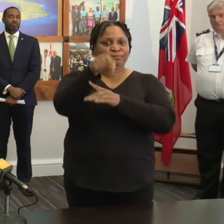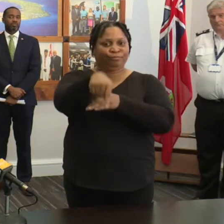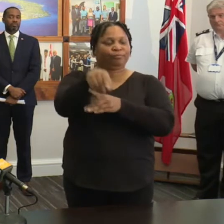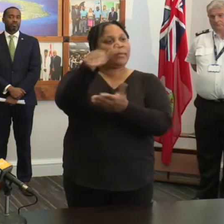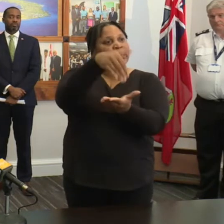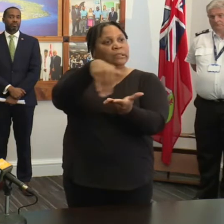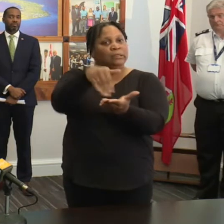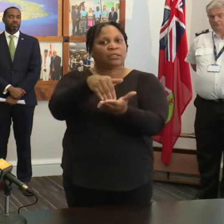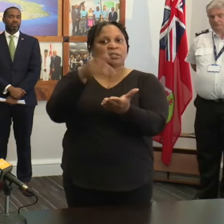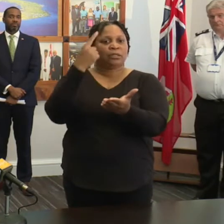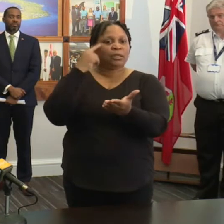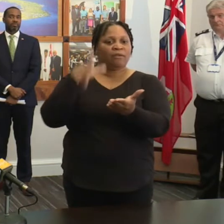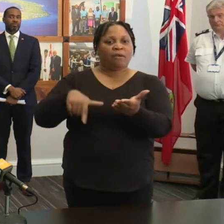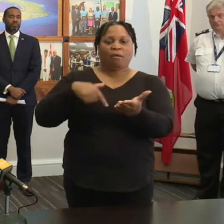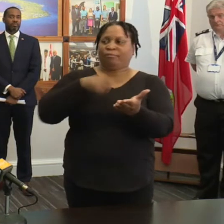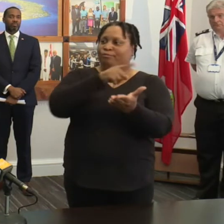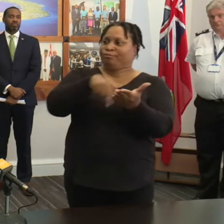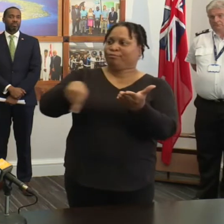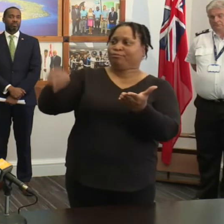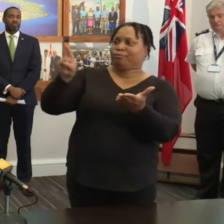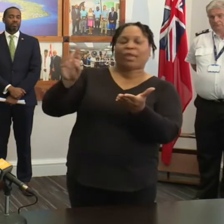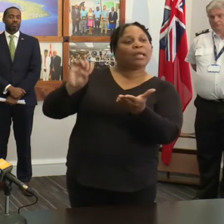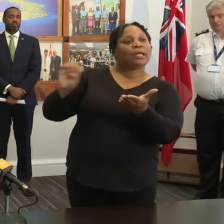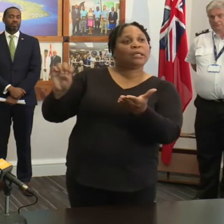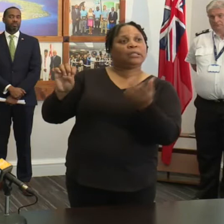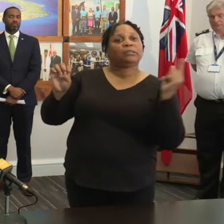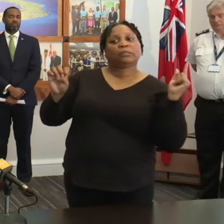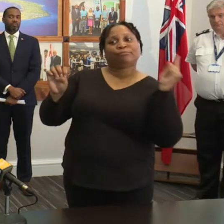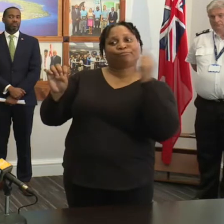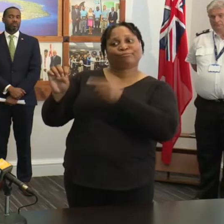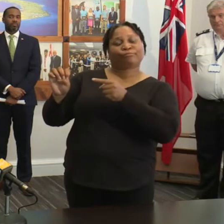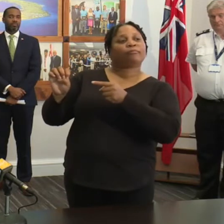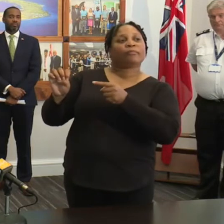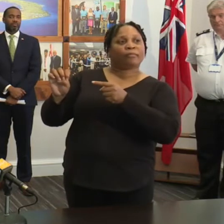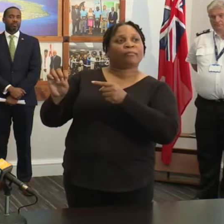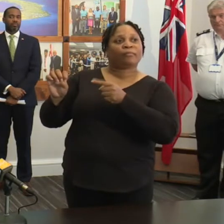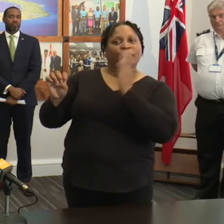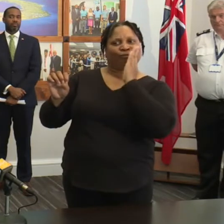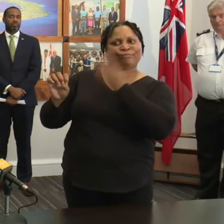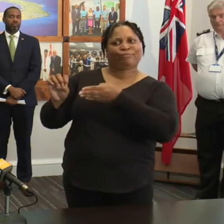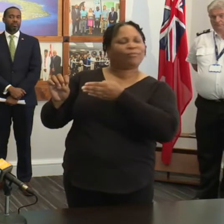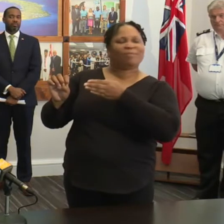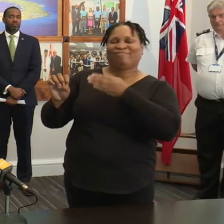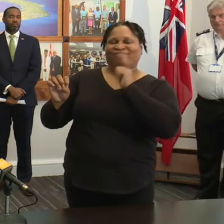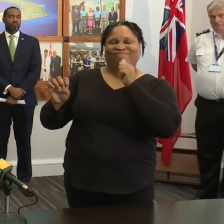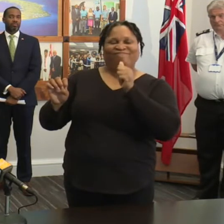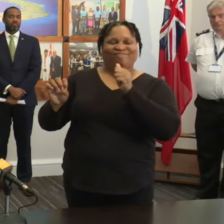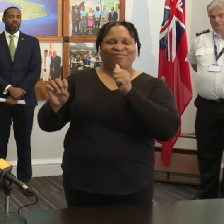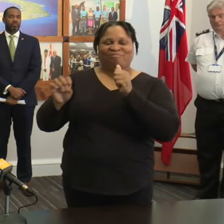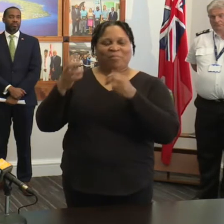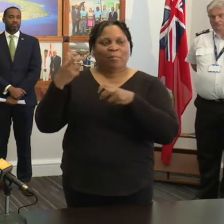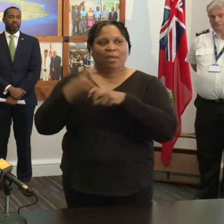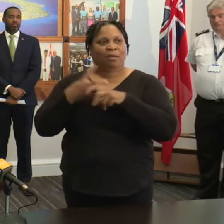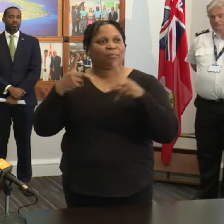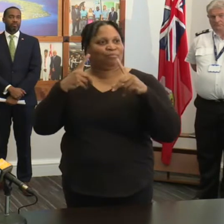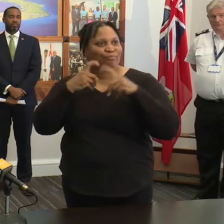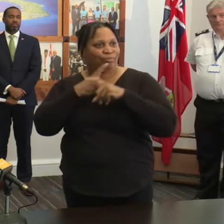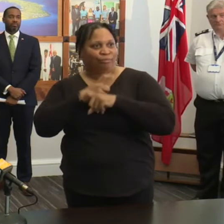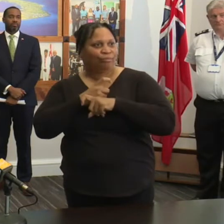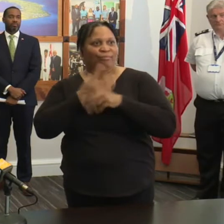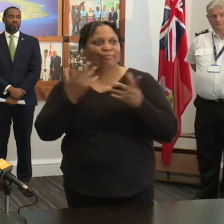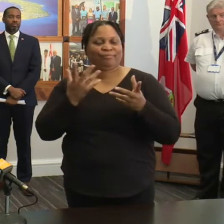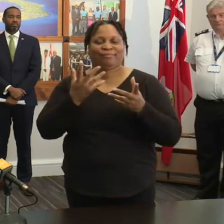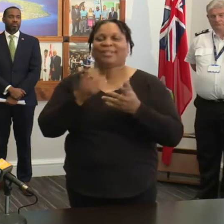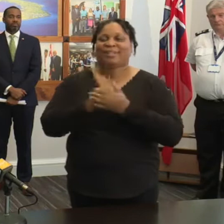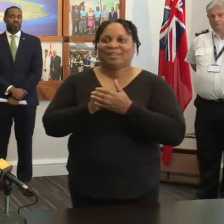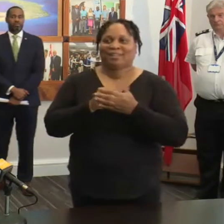you live in the east, go to a grocery store in the eastern parishes. Do not make it any more complicated than that. Thank you very